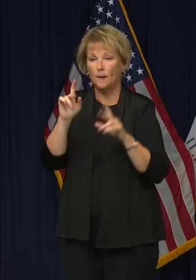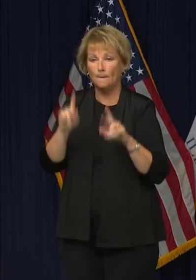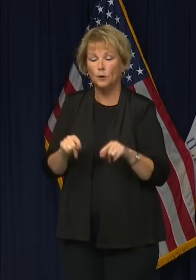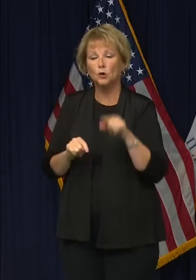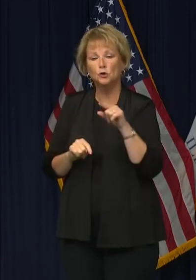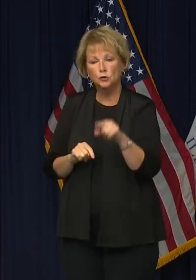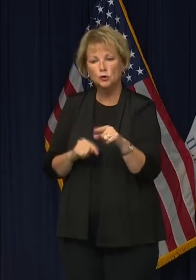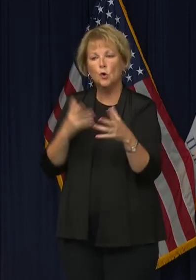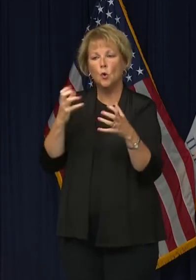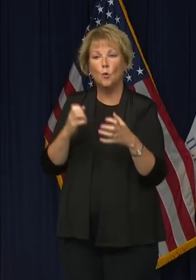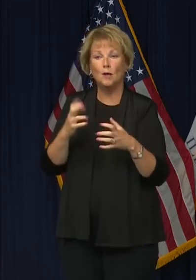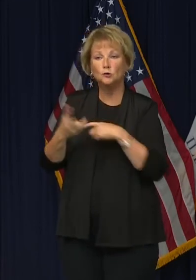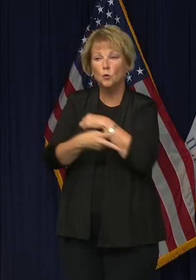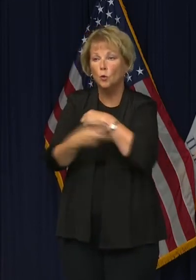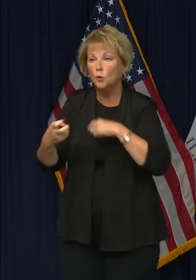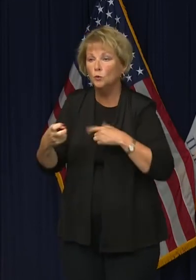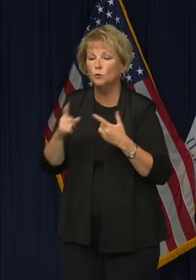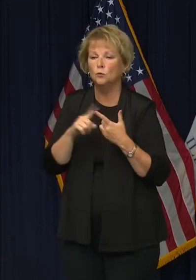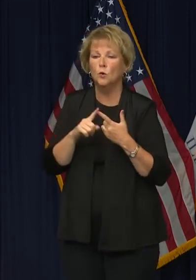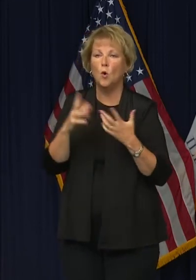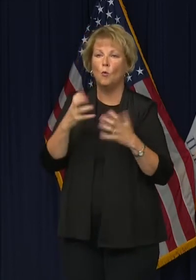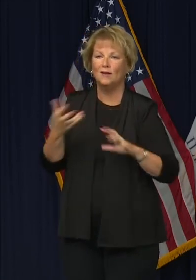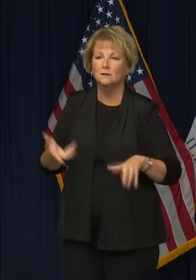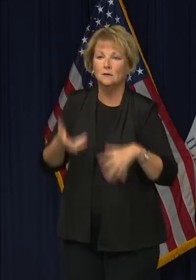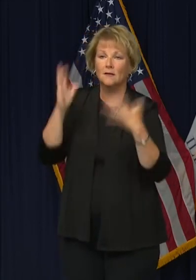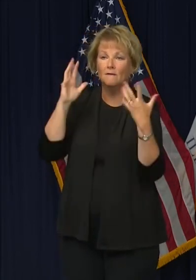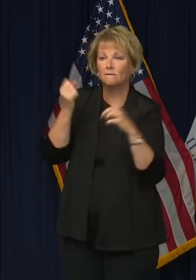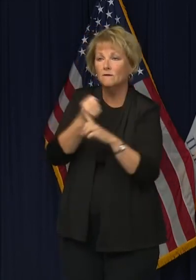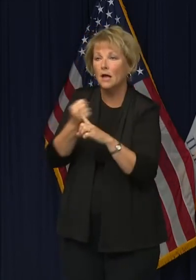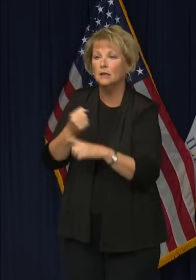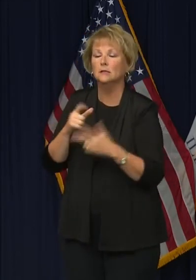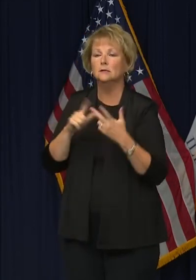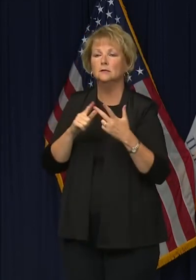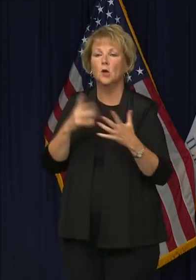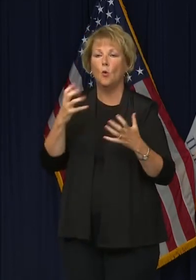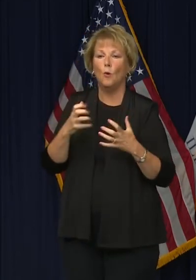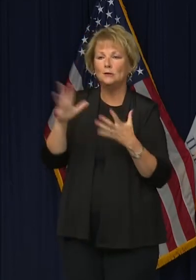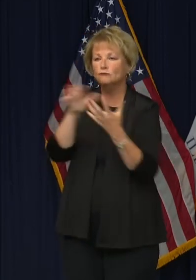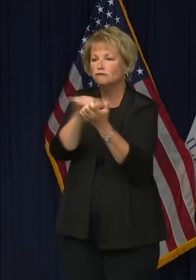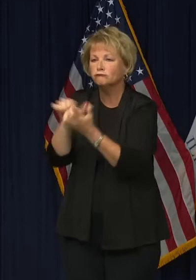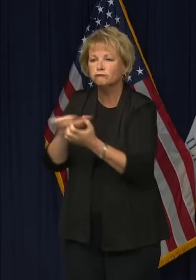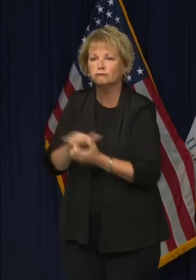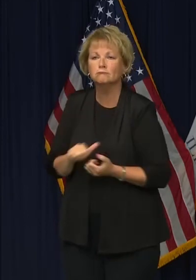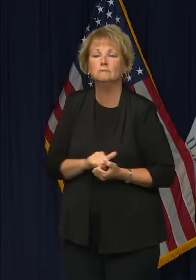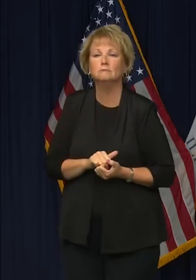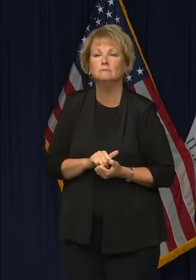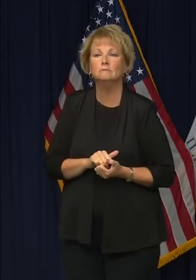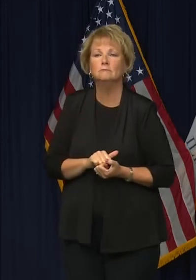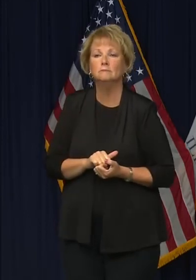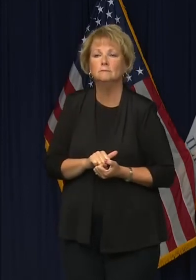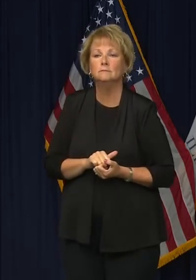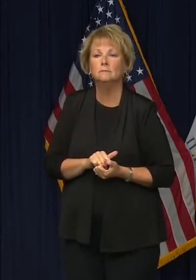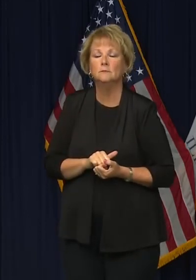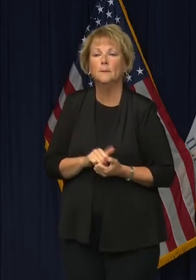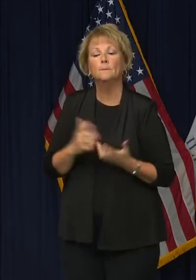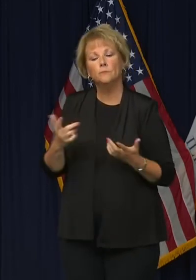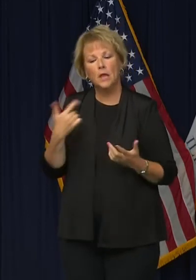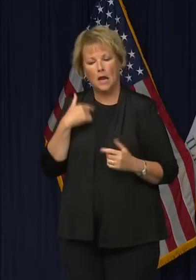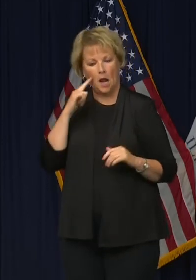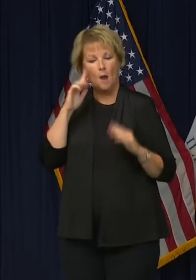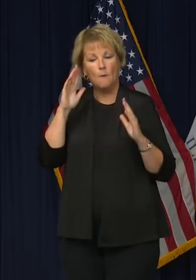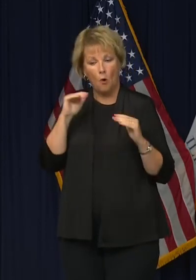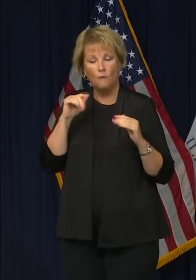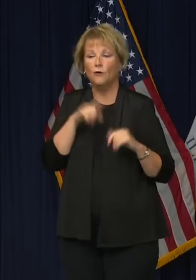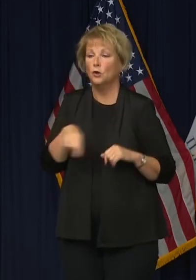is intending to loot or intending to cause violence or to cause mayhem. And I'm hopeful